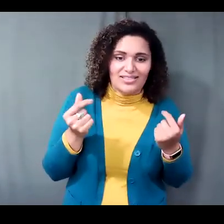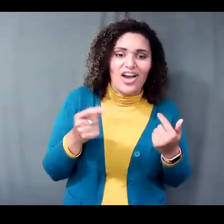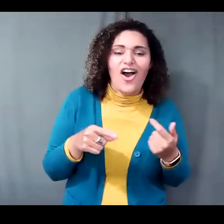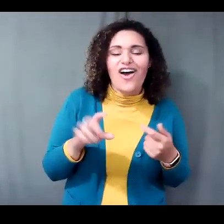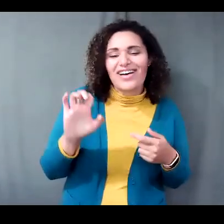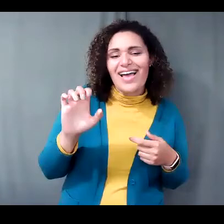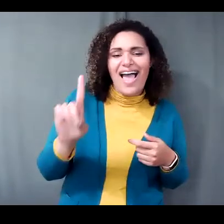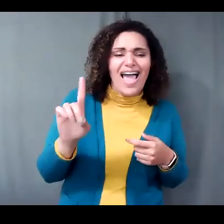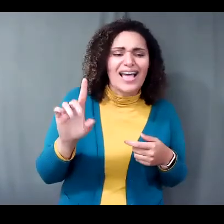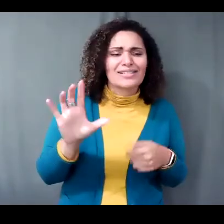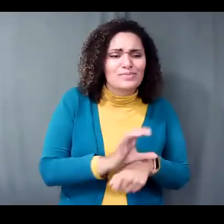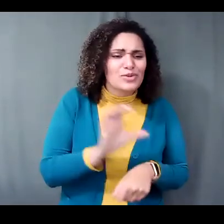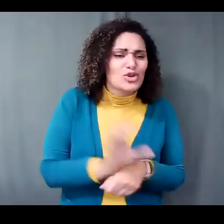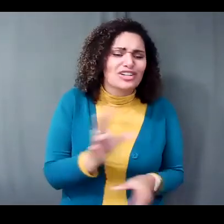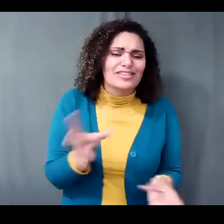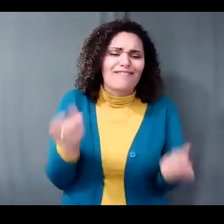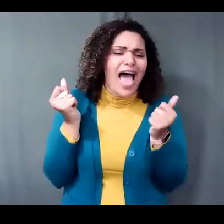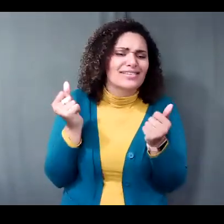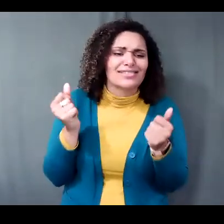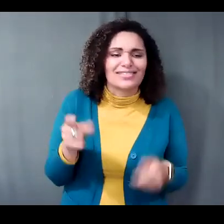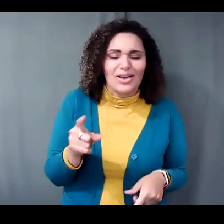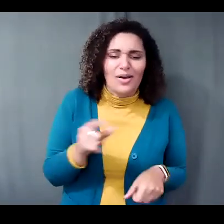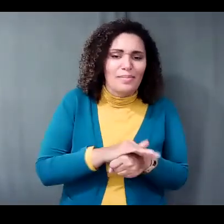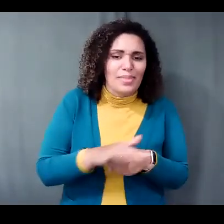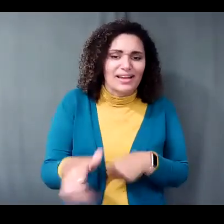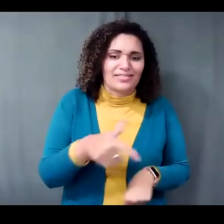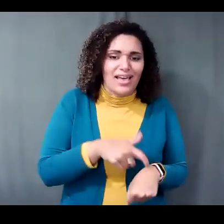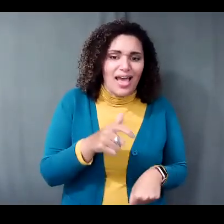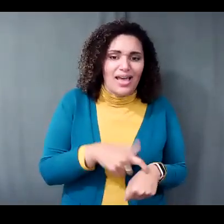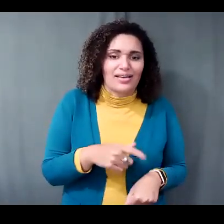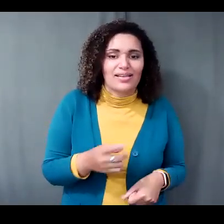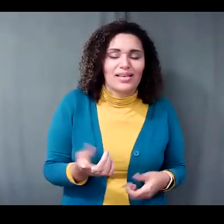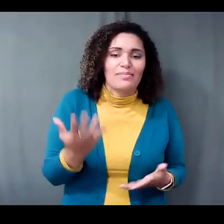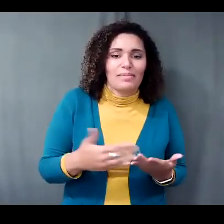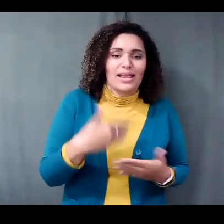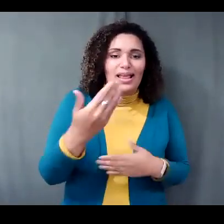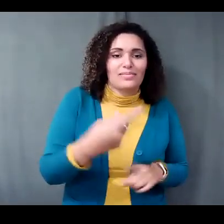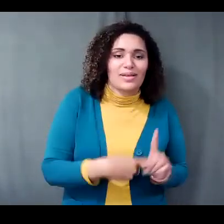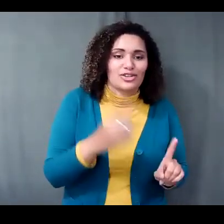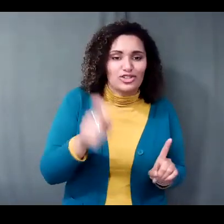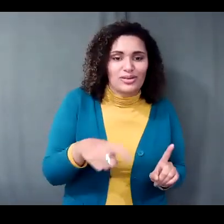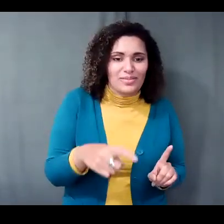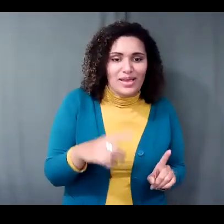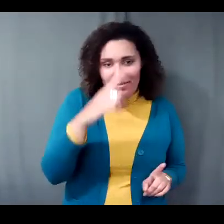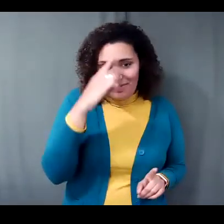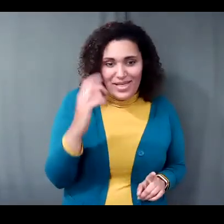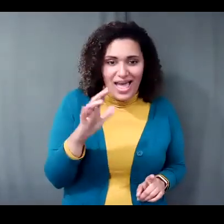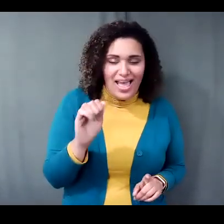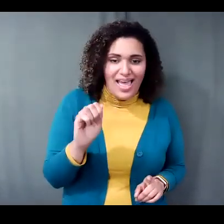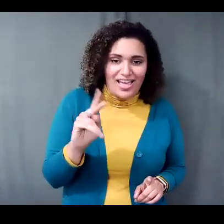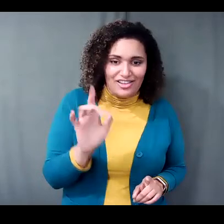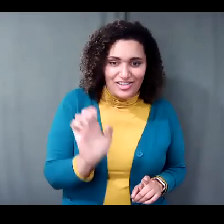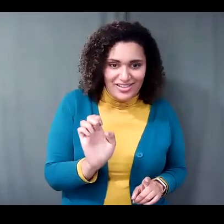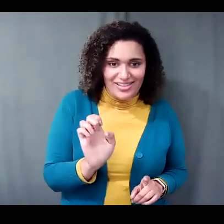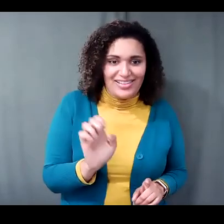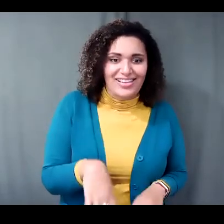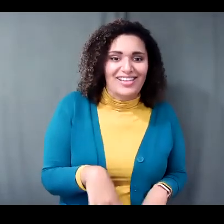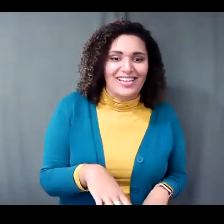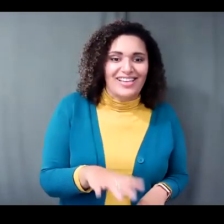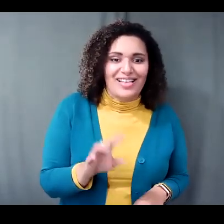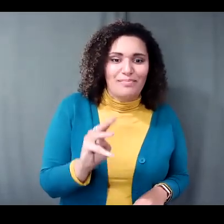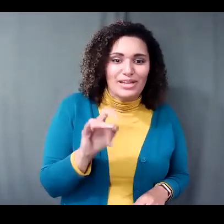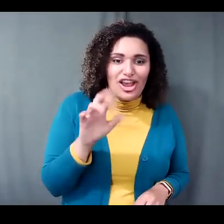going to put a plug in for my own opinion on these, or the Terra Sol, or Sauterne like wines,